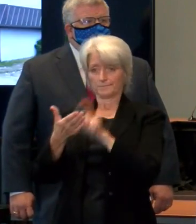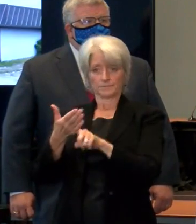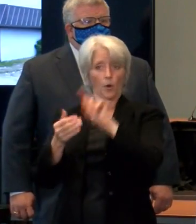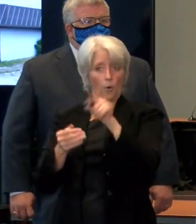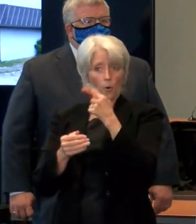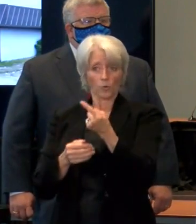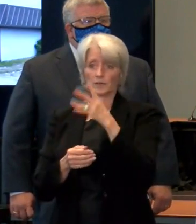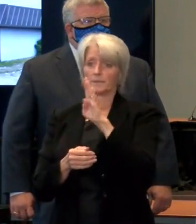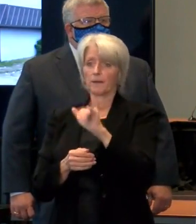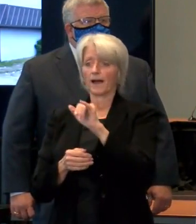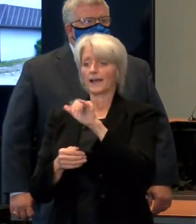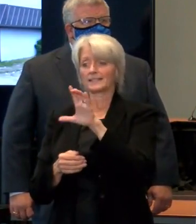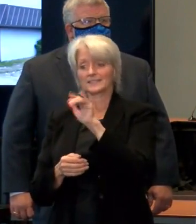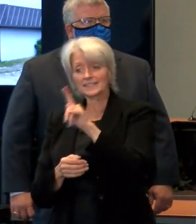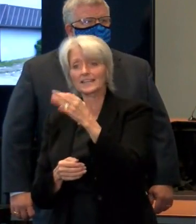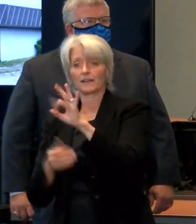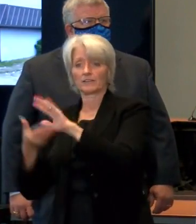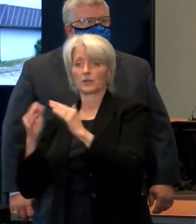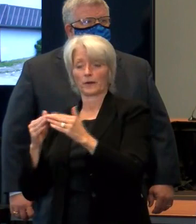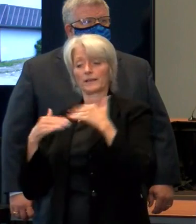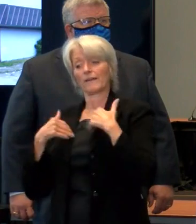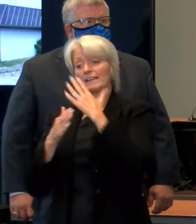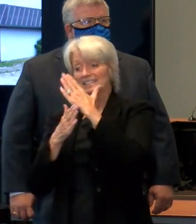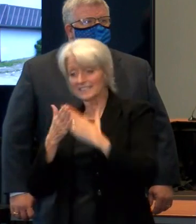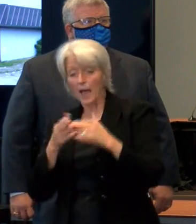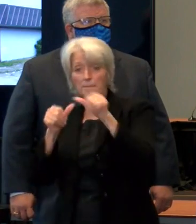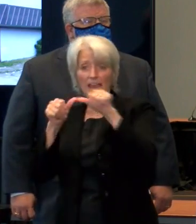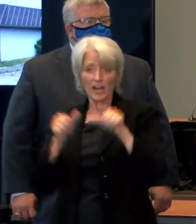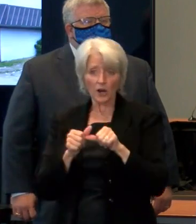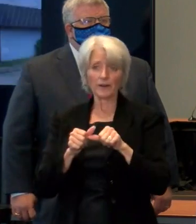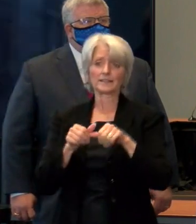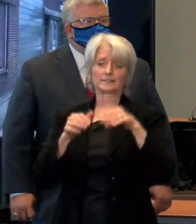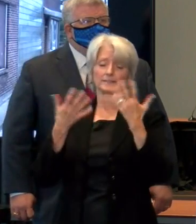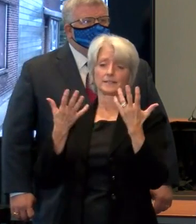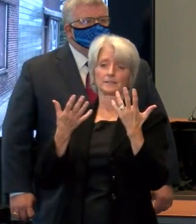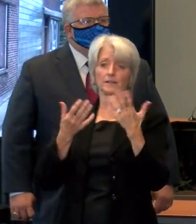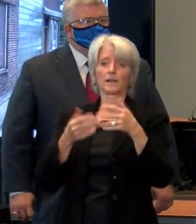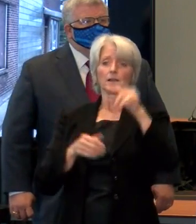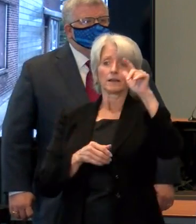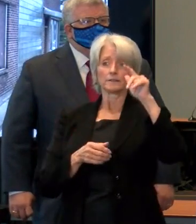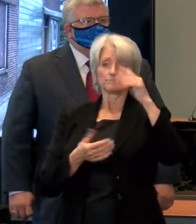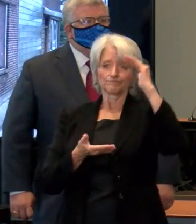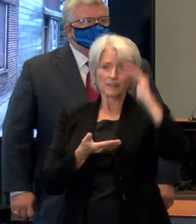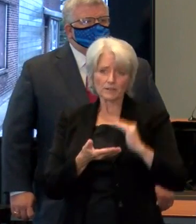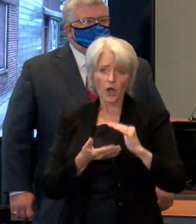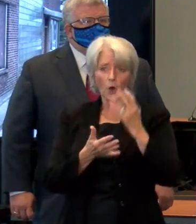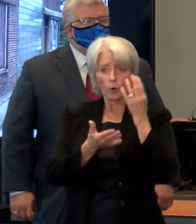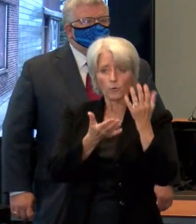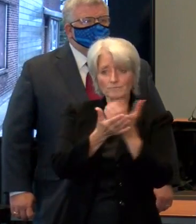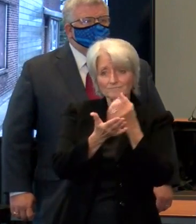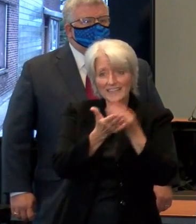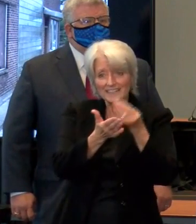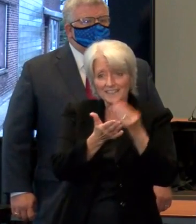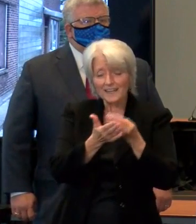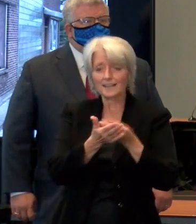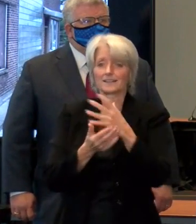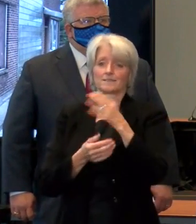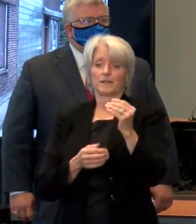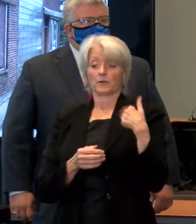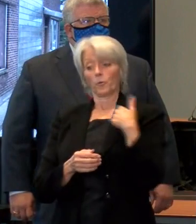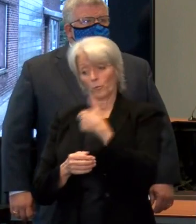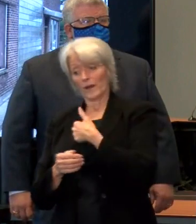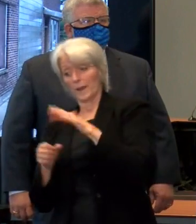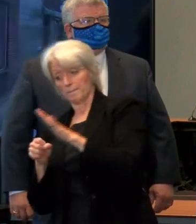of Little Rock, and so there were areas of low income and low to moderate income areas that were not included for the entire city. We are a big